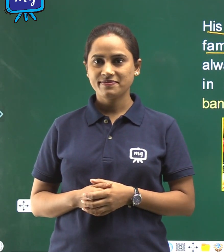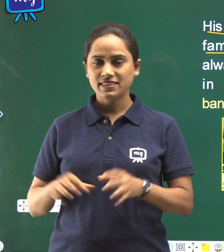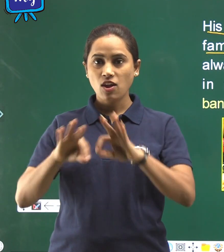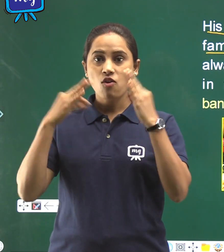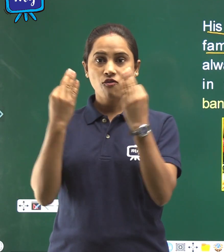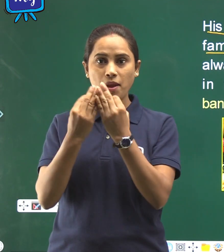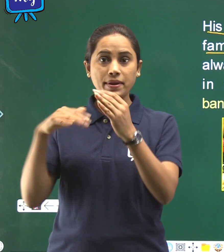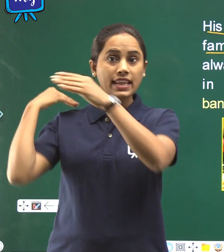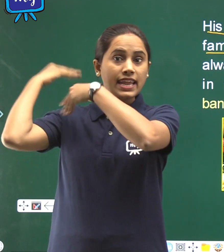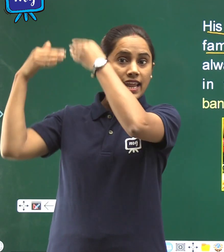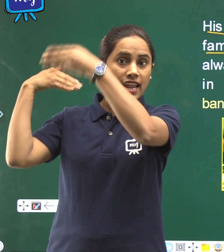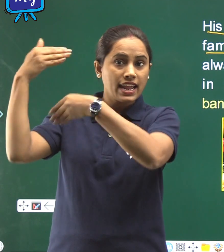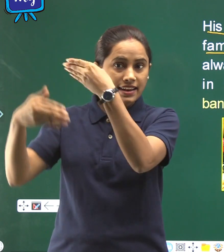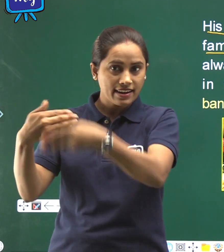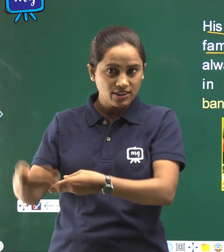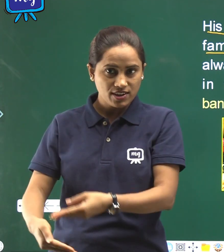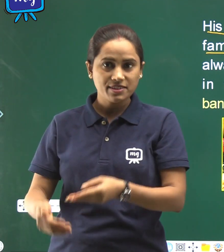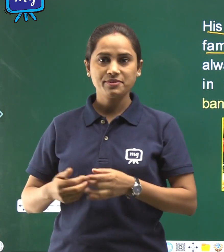family tradition